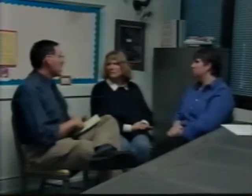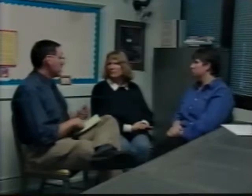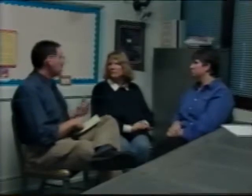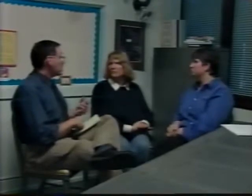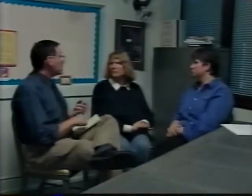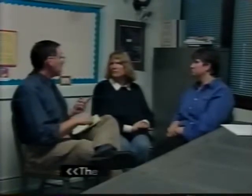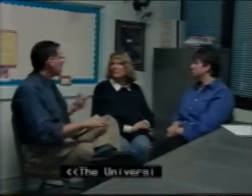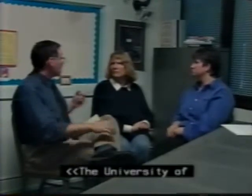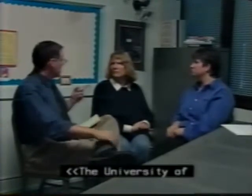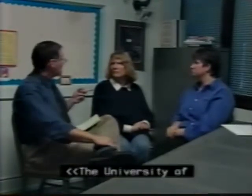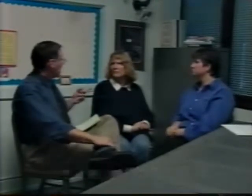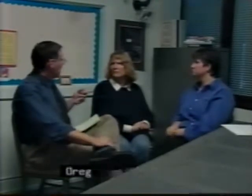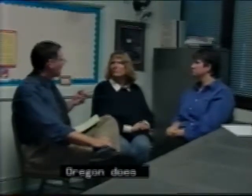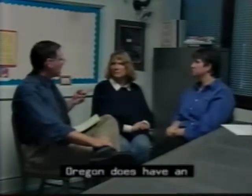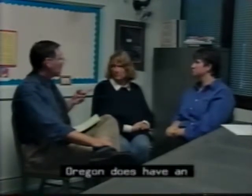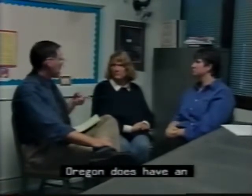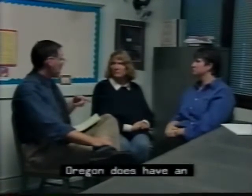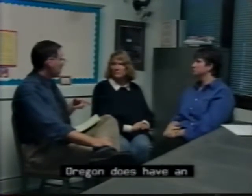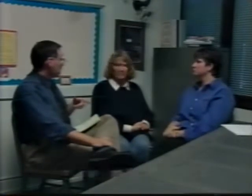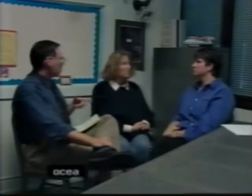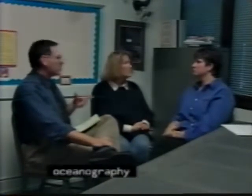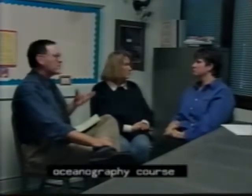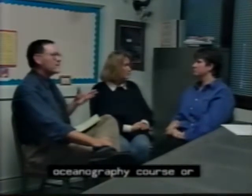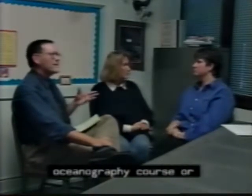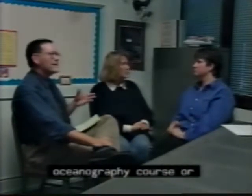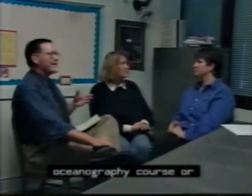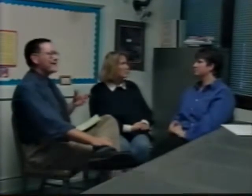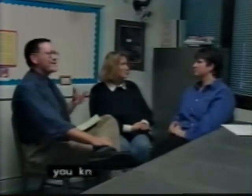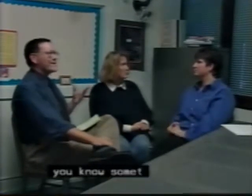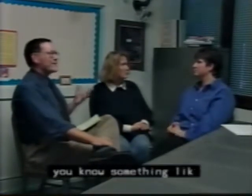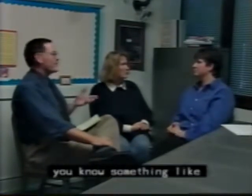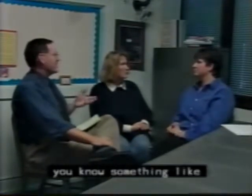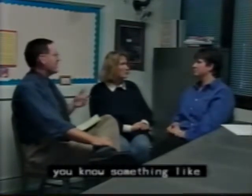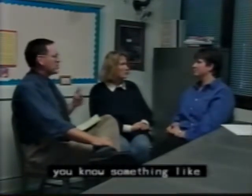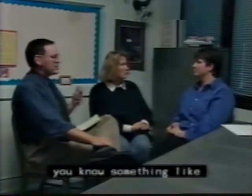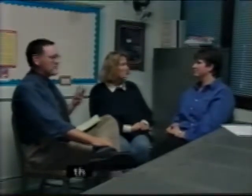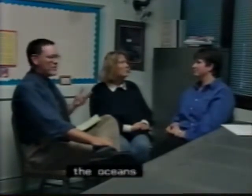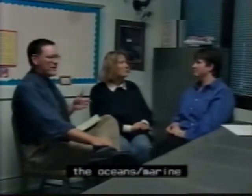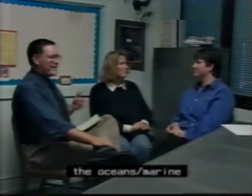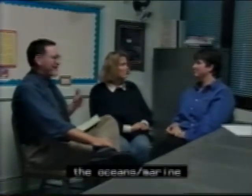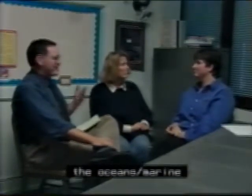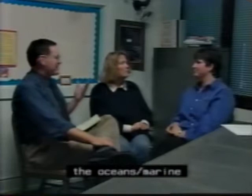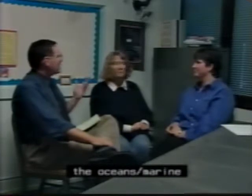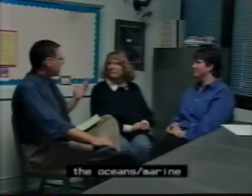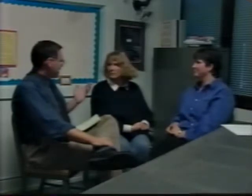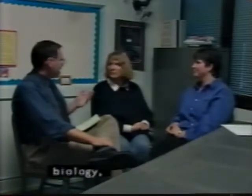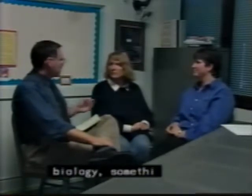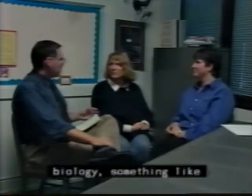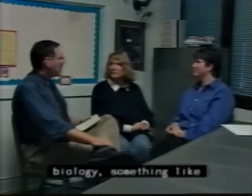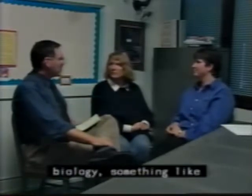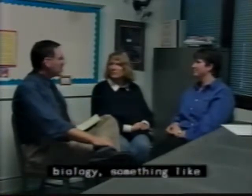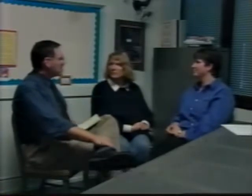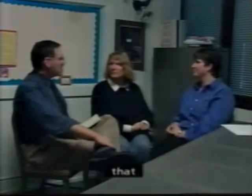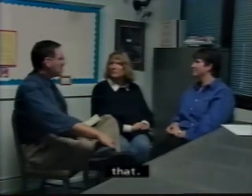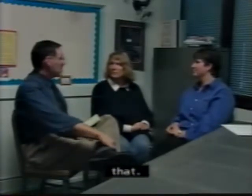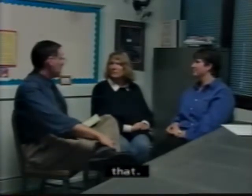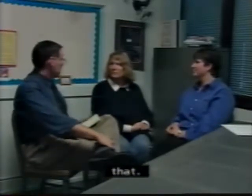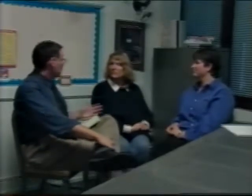The University of Oregon does have an oceanography course, or you know, something related to the oceans, marine biology, something like that. But they do have courses there, and we